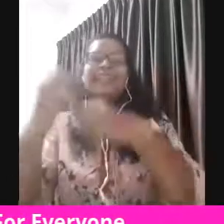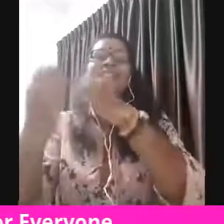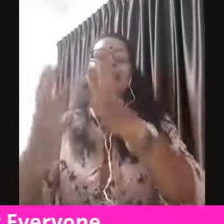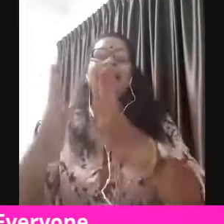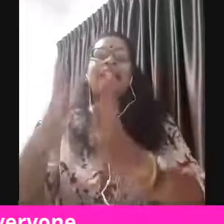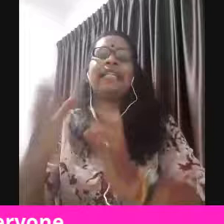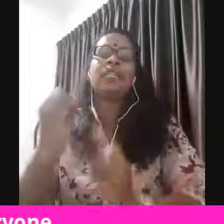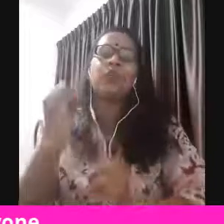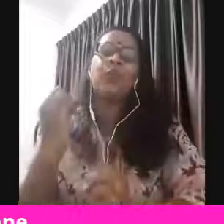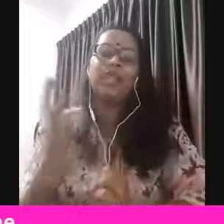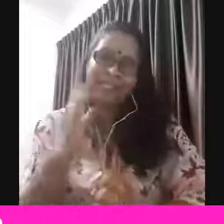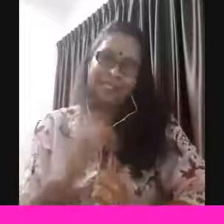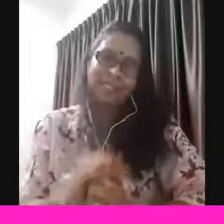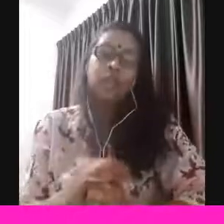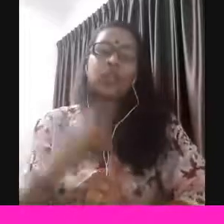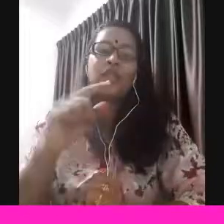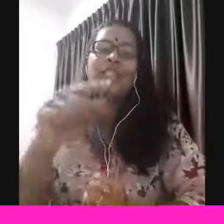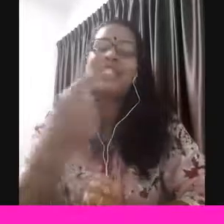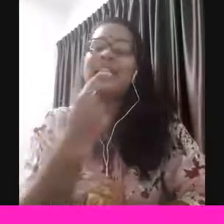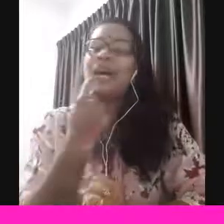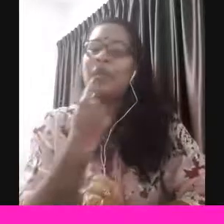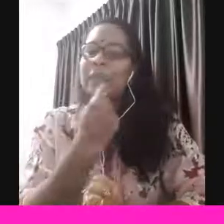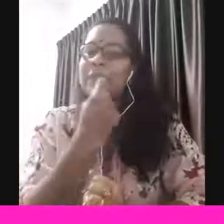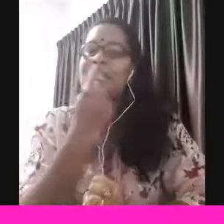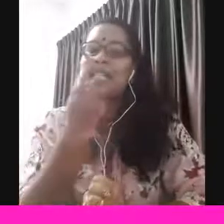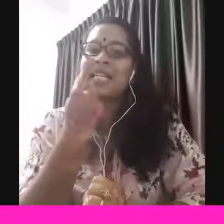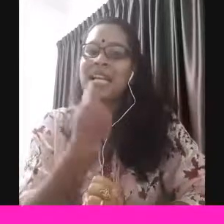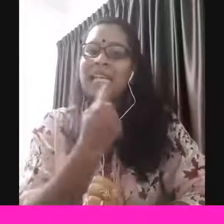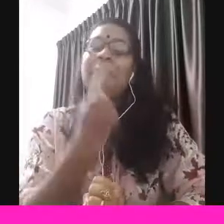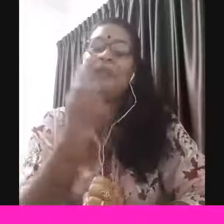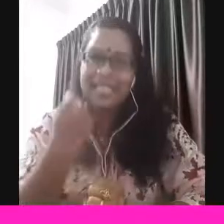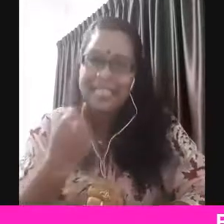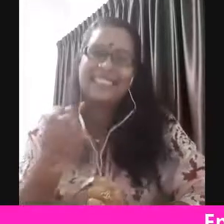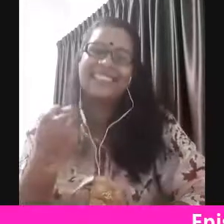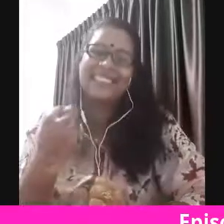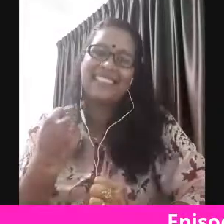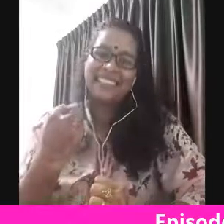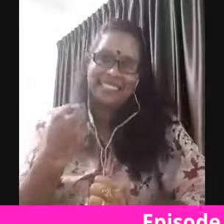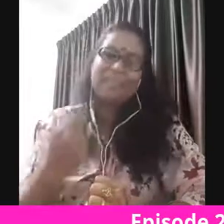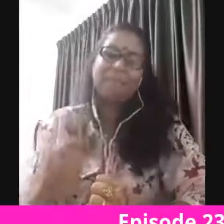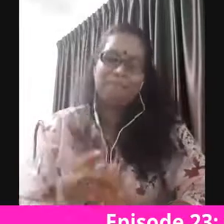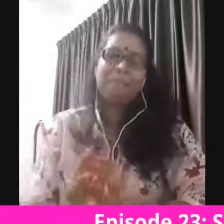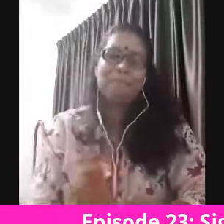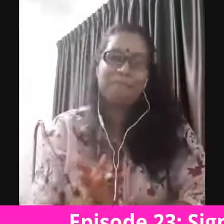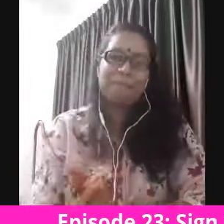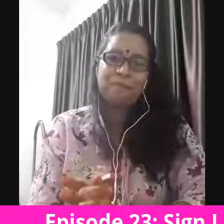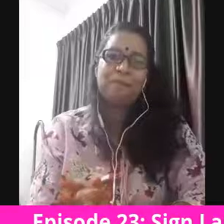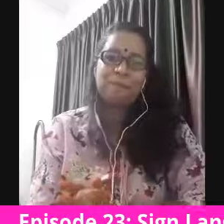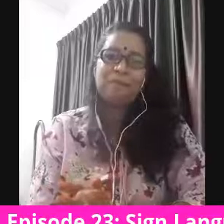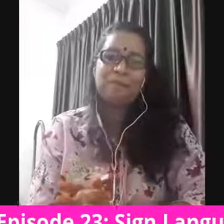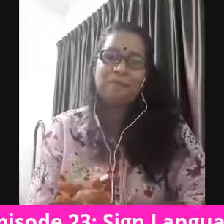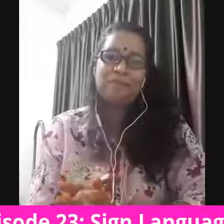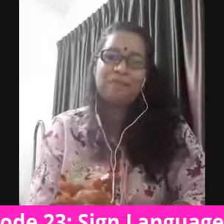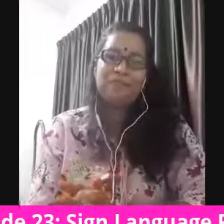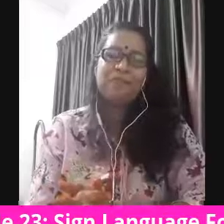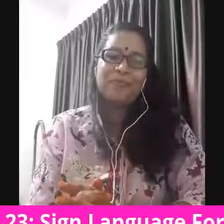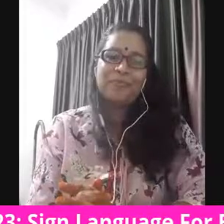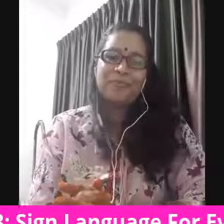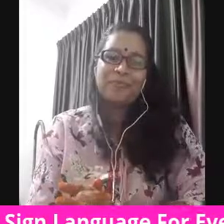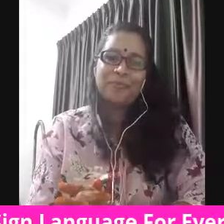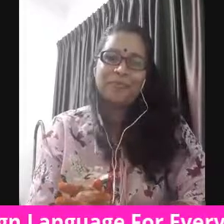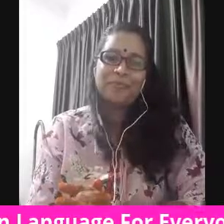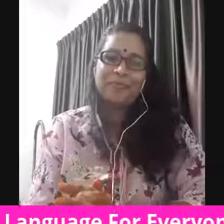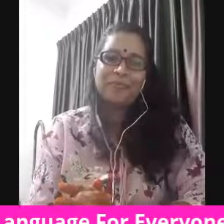time sign each words. So they will see our lip reading. Mhm. Ah, Mhm. okay.